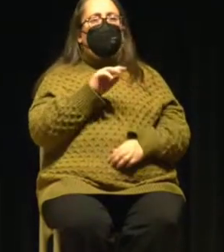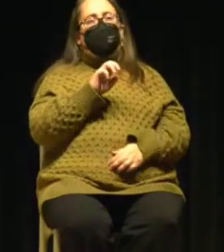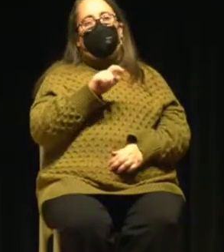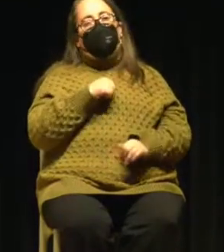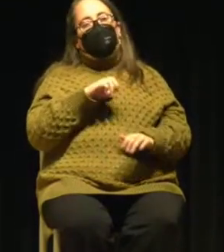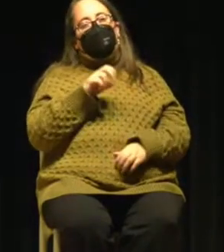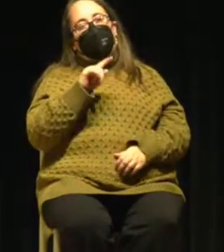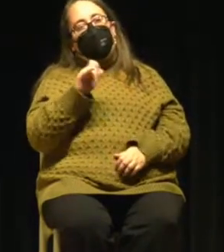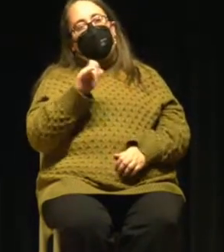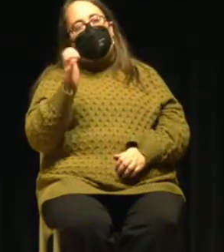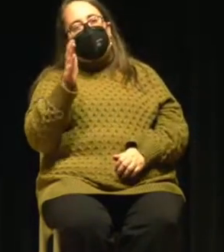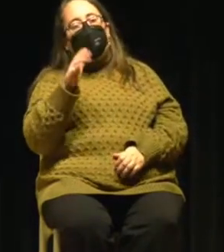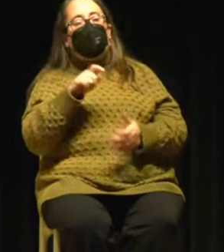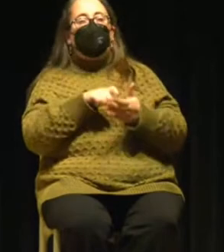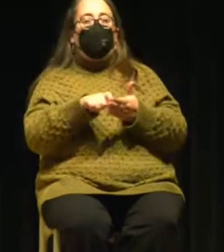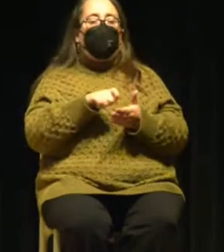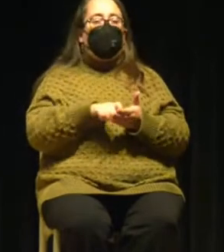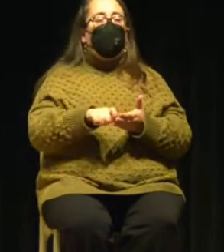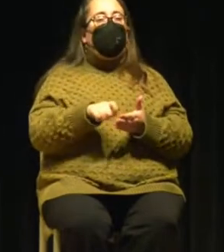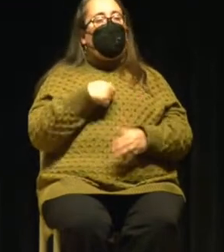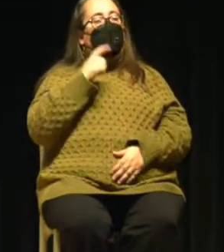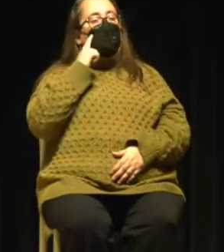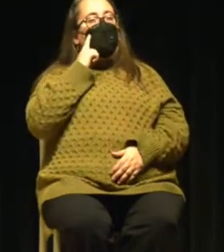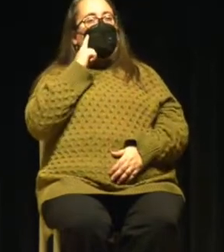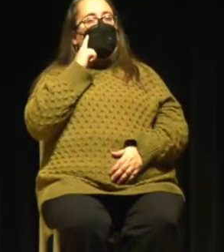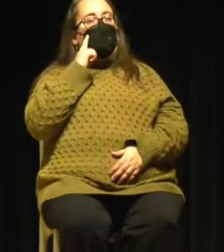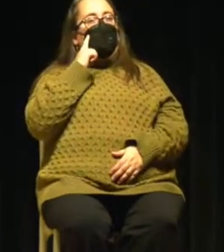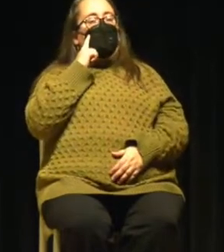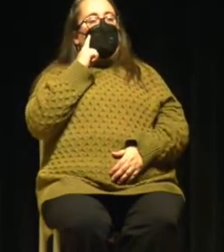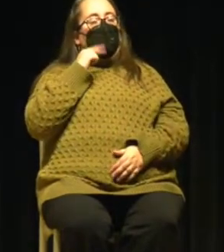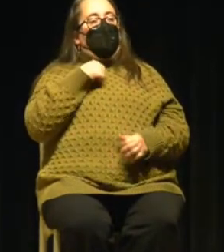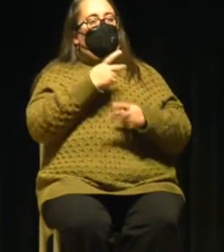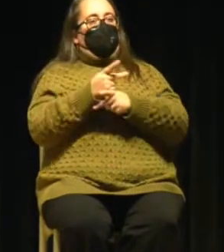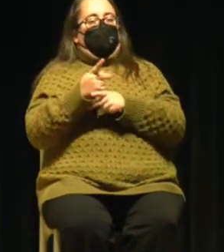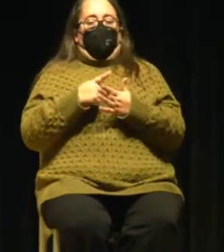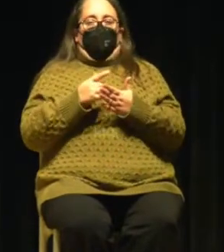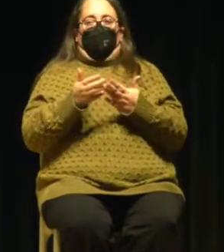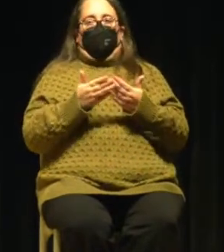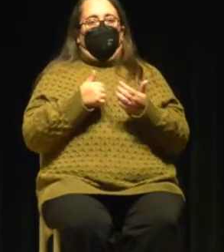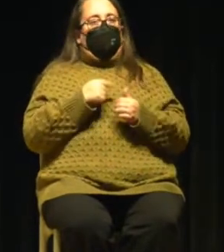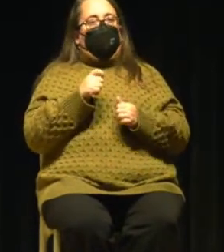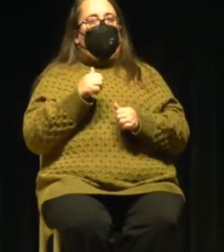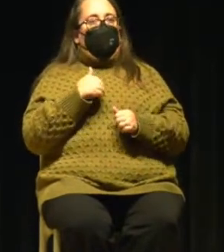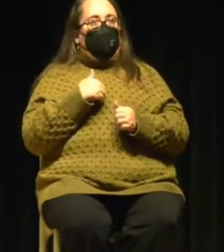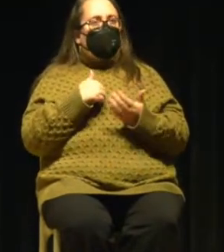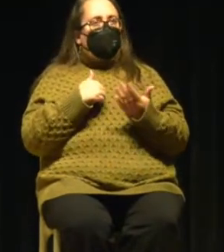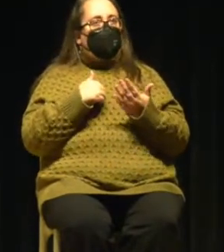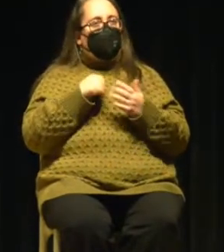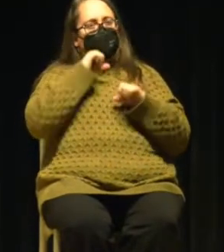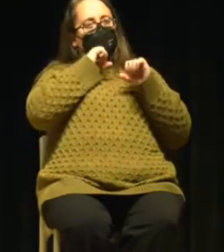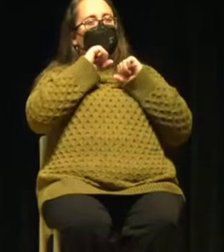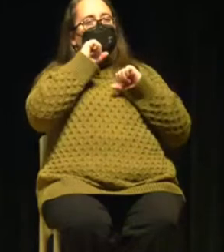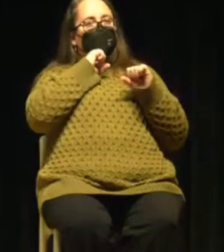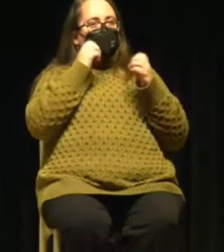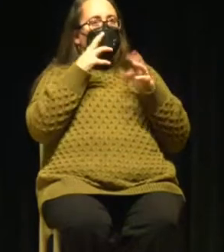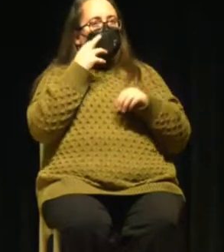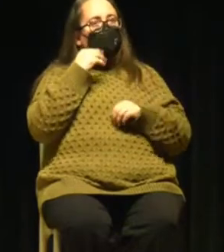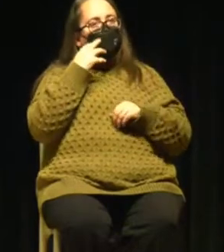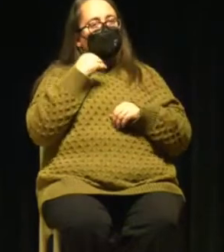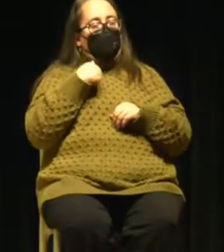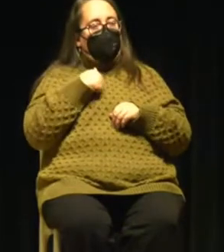public speaking and writing. And I'm like, I can kind of take care of whatever I need. I've gone through some hard times and I can keep my shit together.